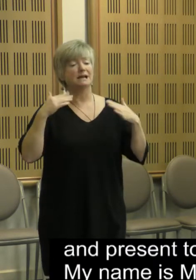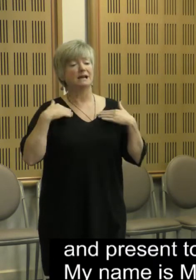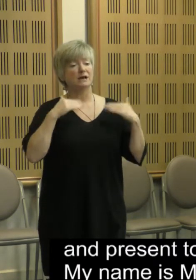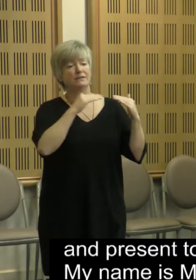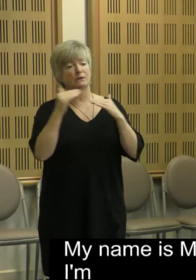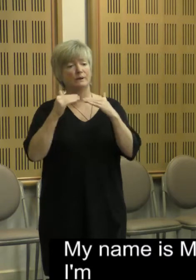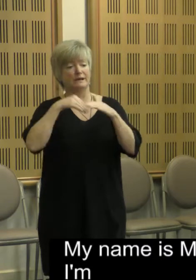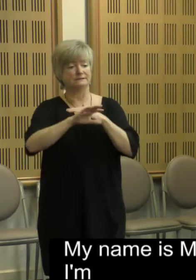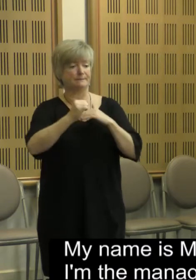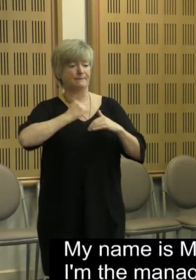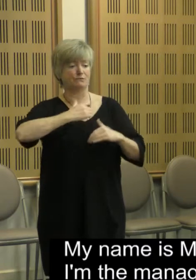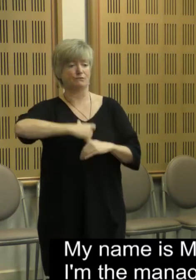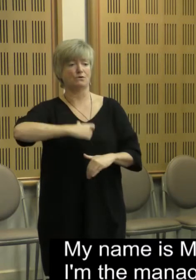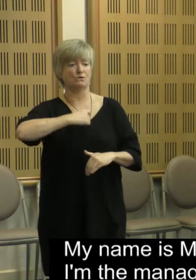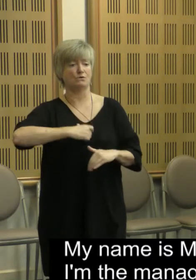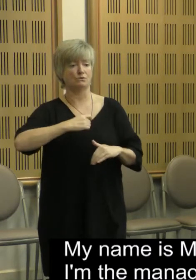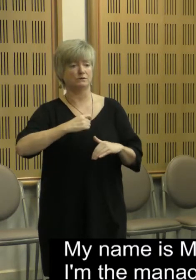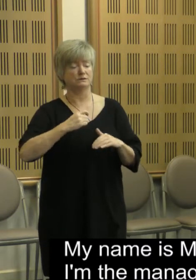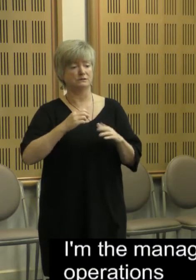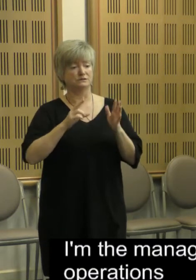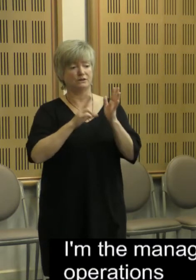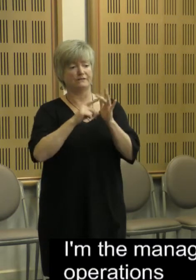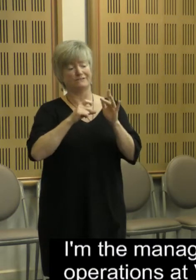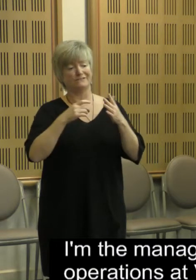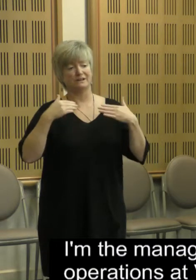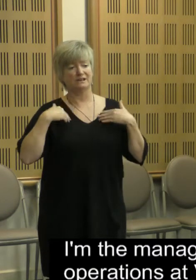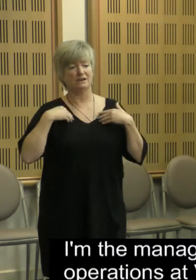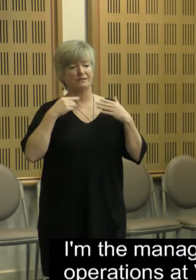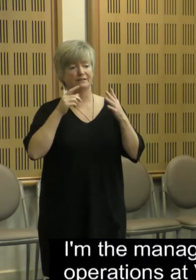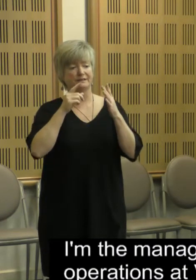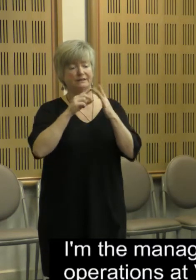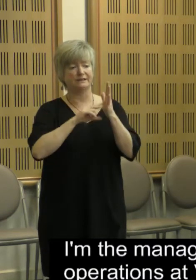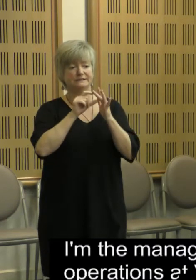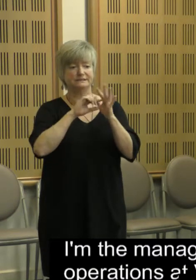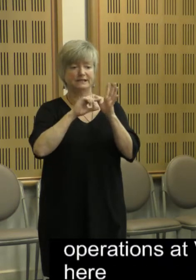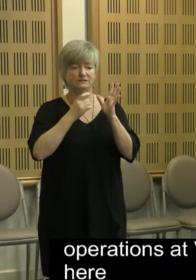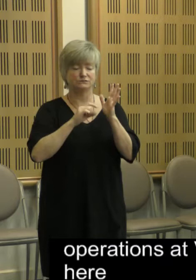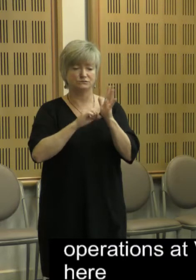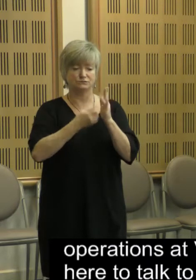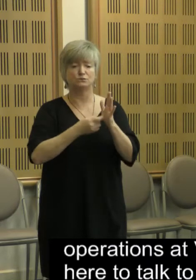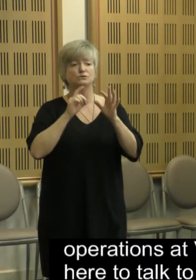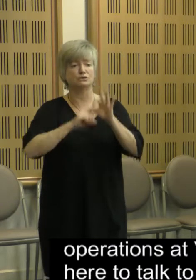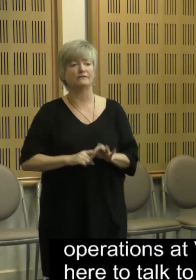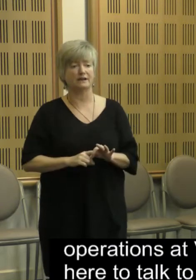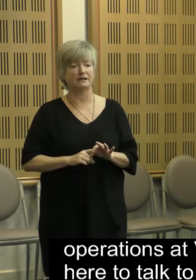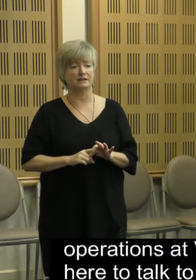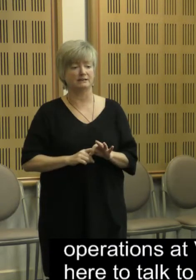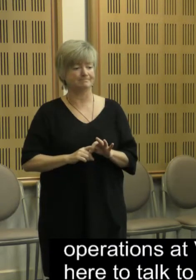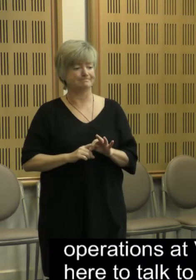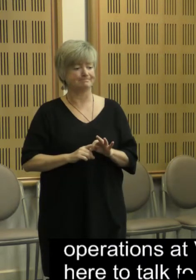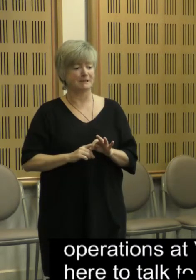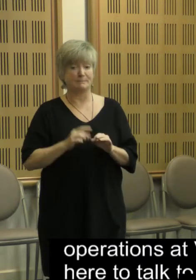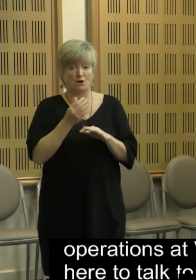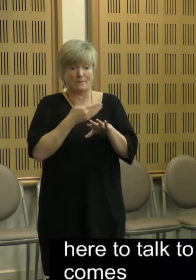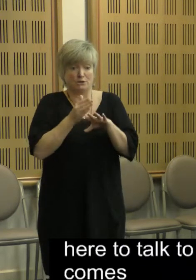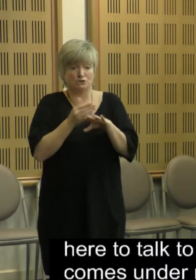remit, as does the VicHealth Indicators Survey, which this is part of. But I will start by saying I'm relatively new to my role, so